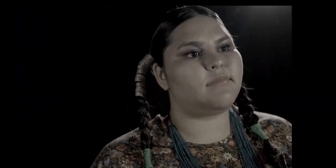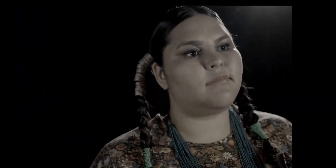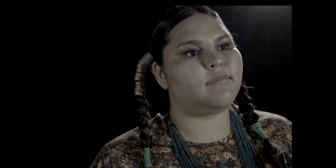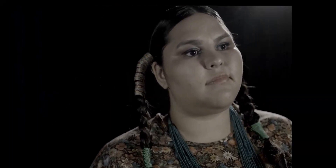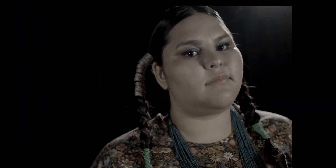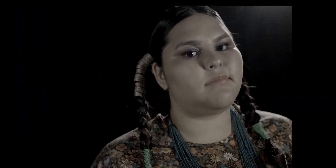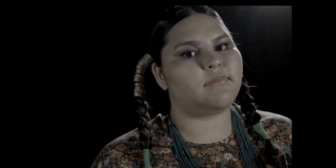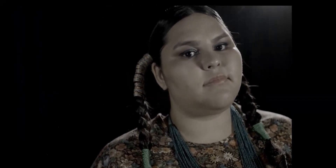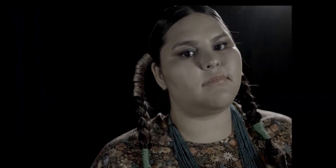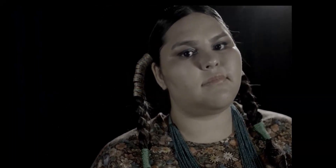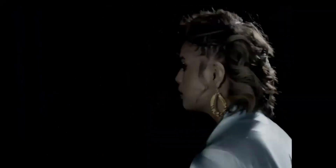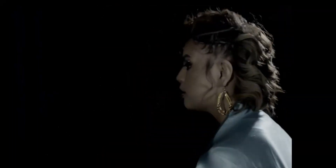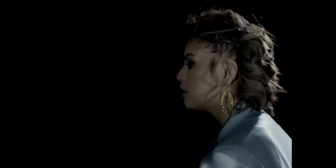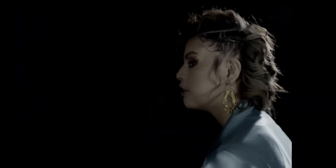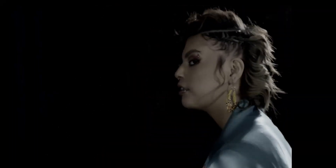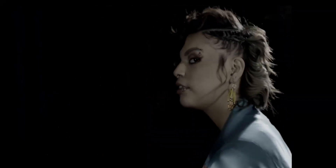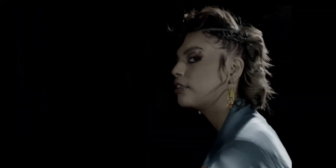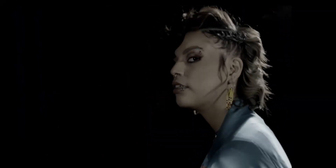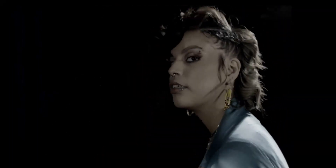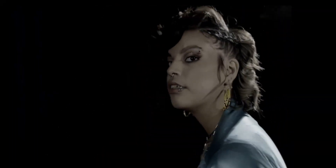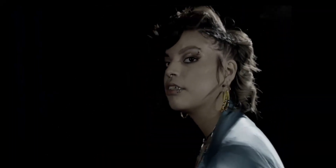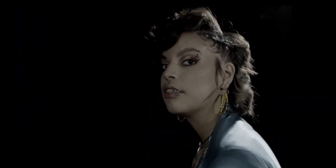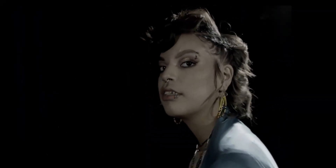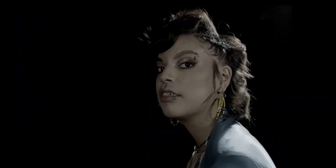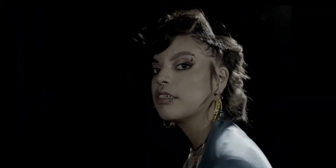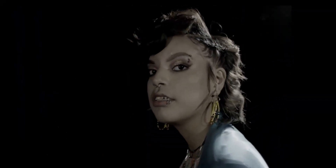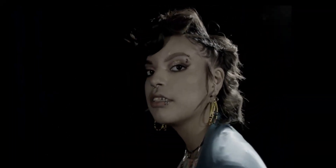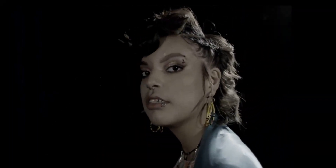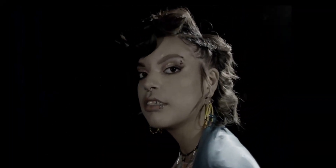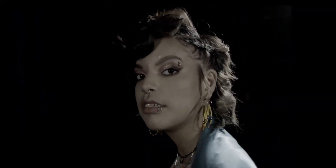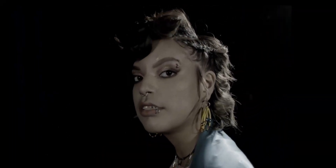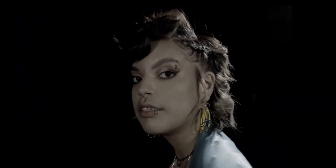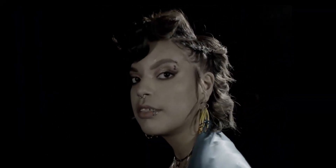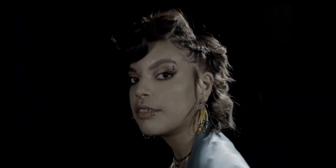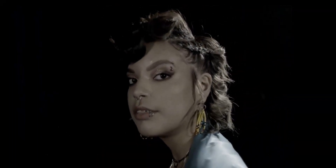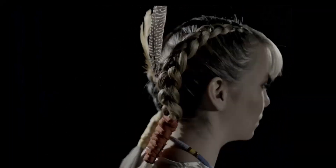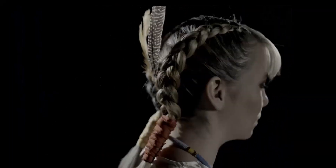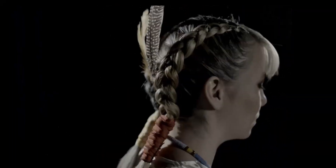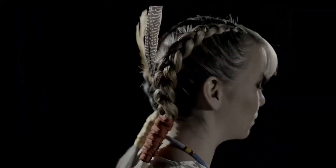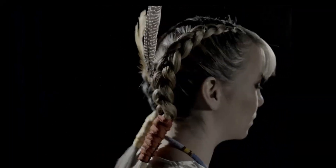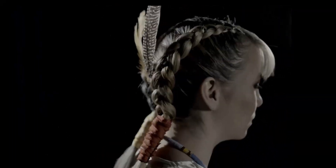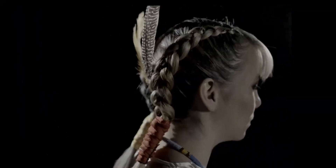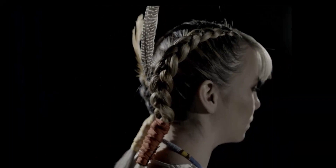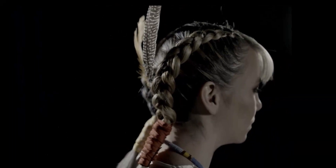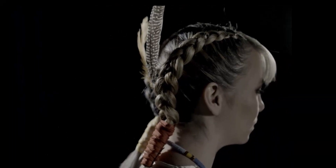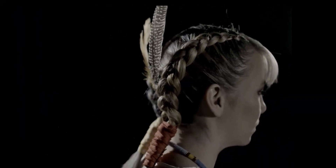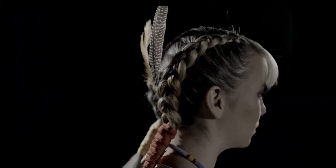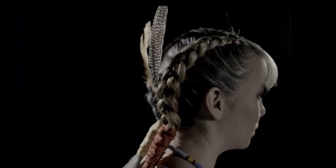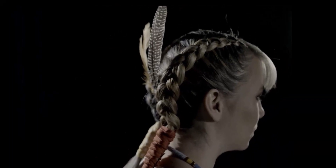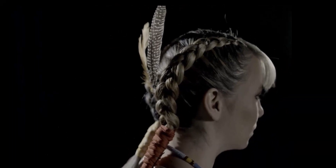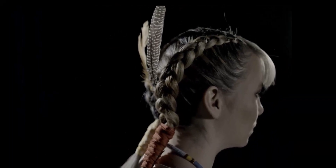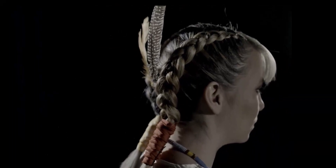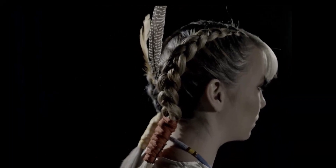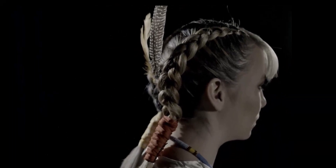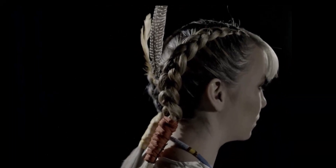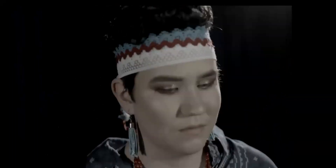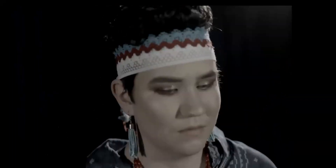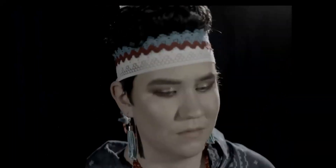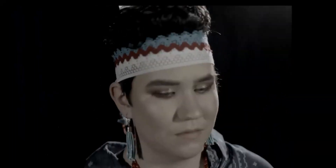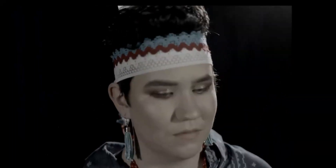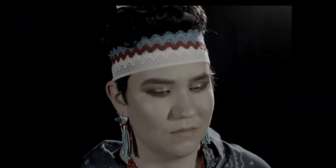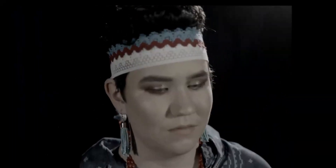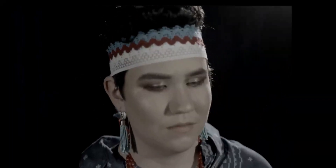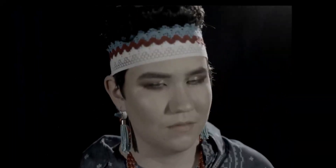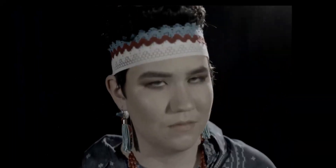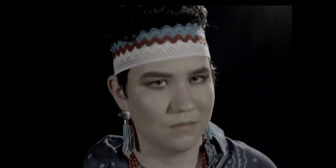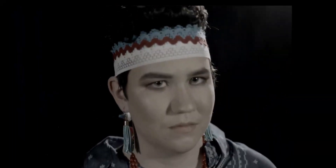Asians are not a virus. Hispanics are not illegals. Black people are not threats. Muslims are not terrorists.